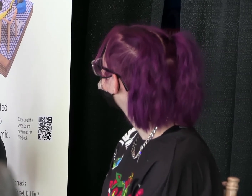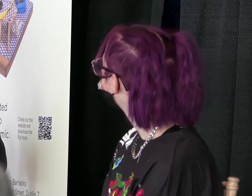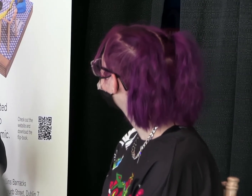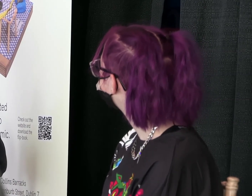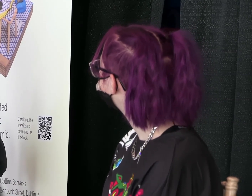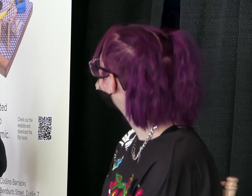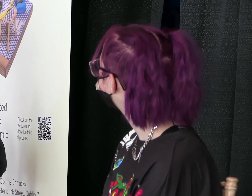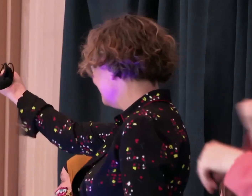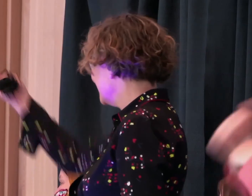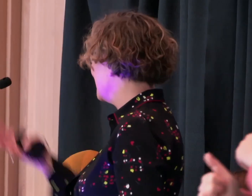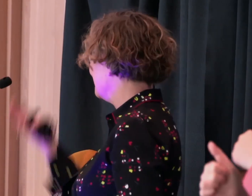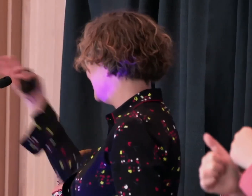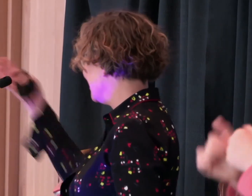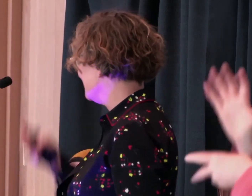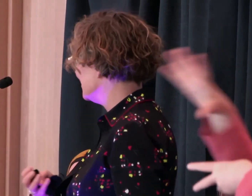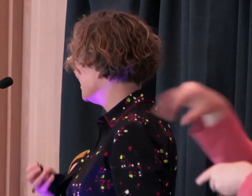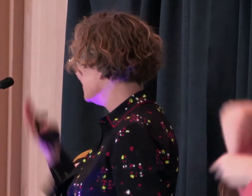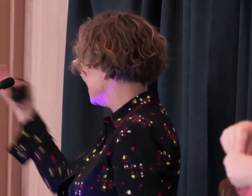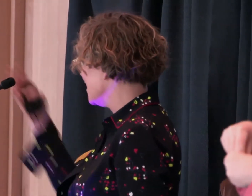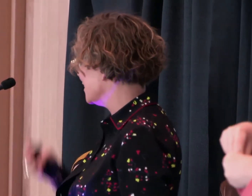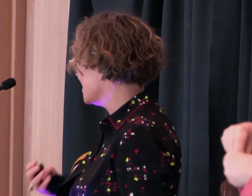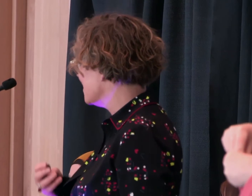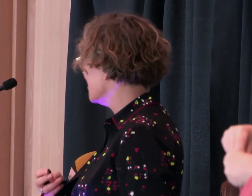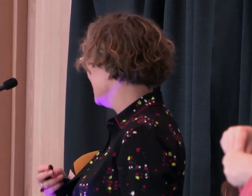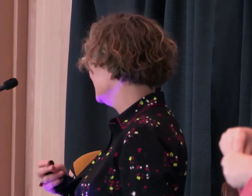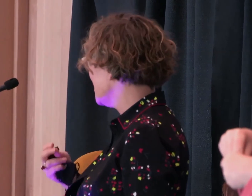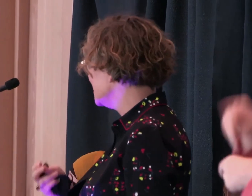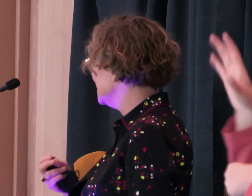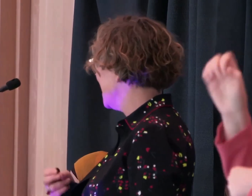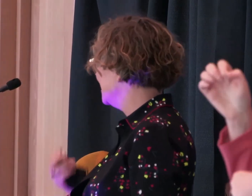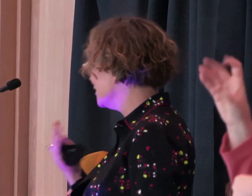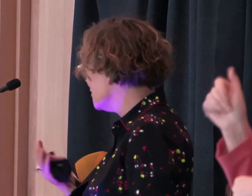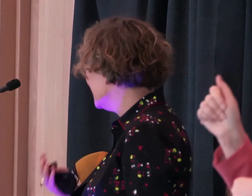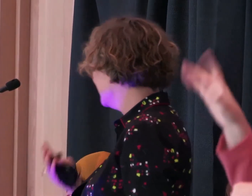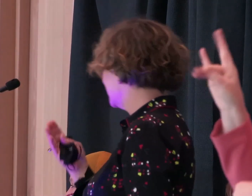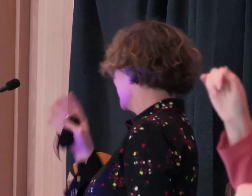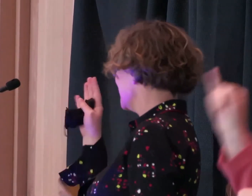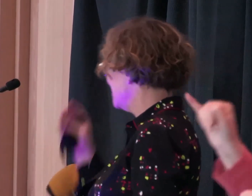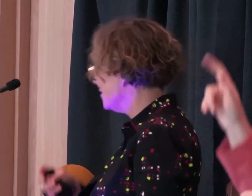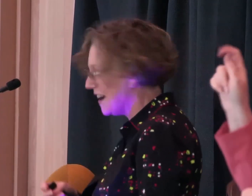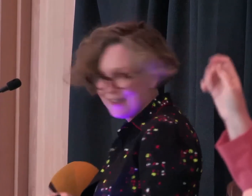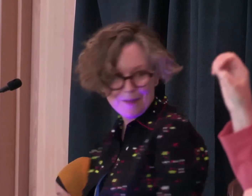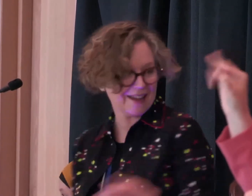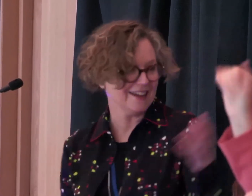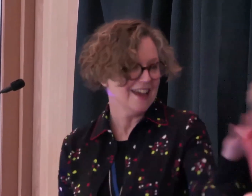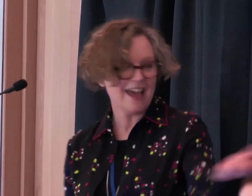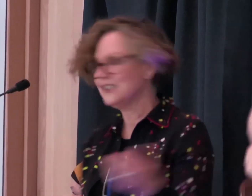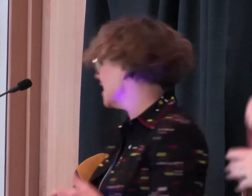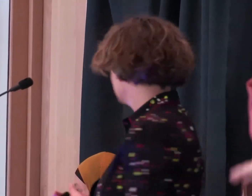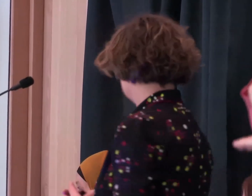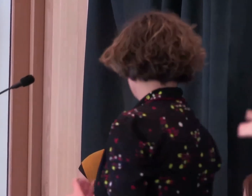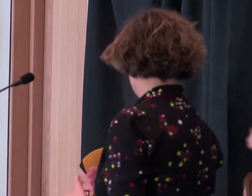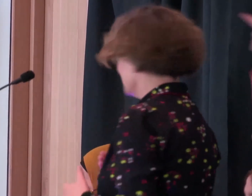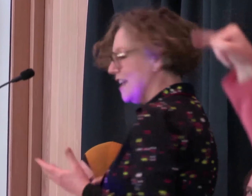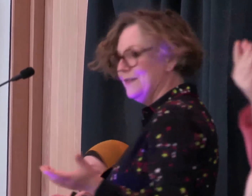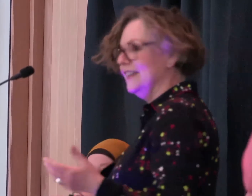up today, including the guys at Sandra and Heidi and Latoya. I can see you there at the back, and